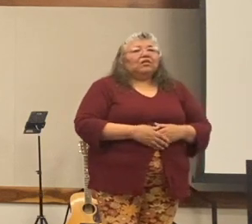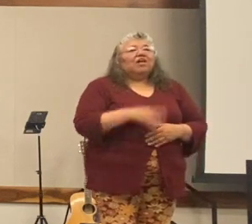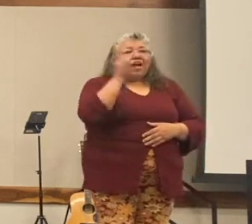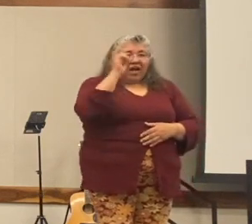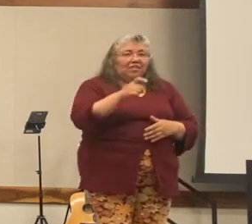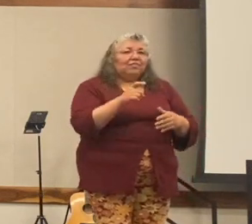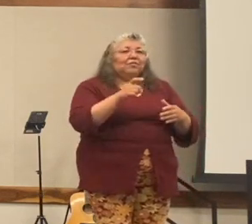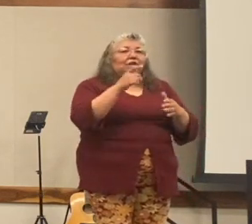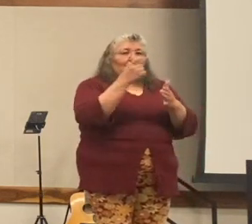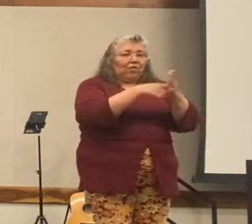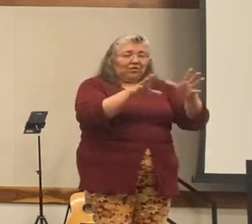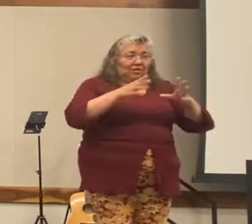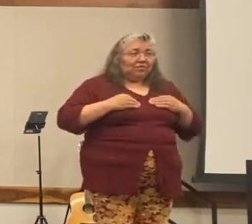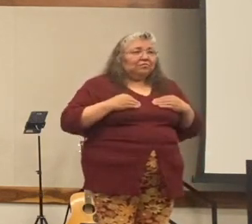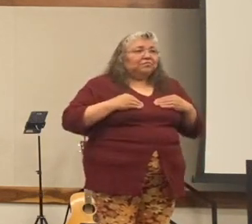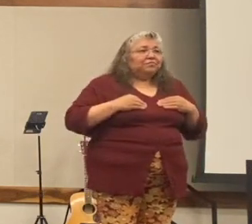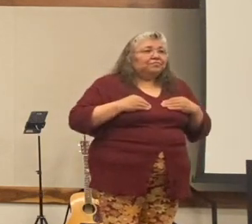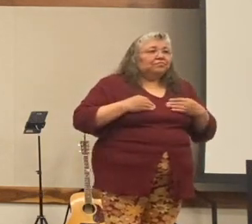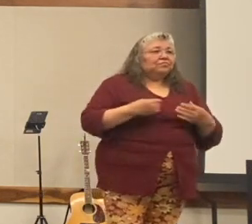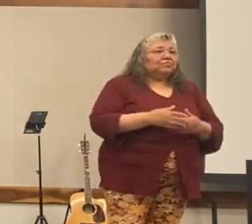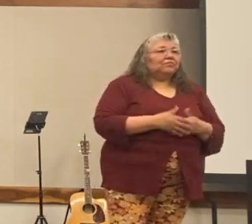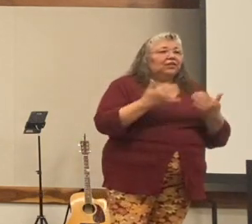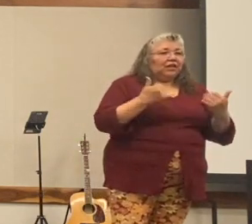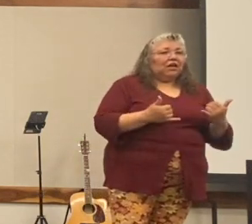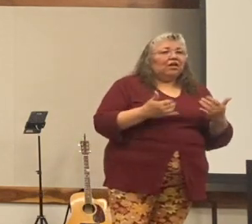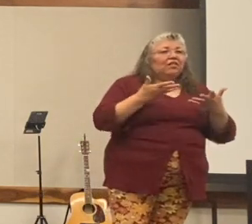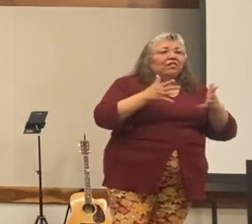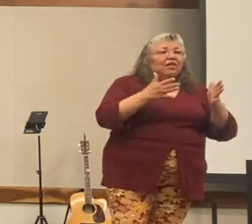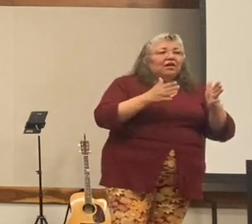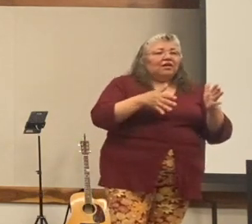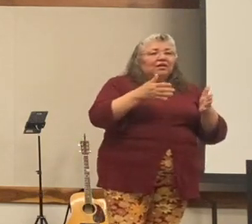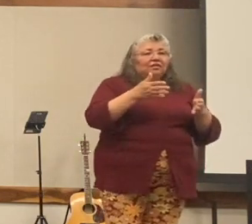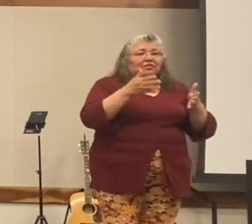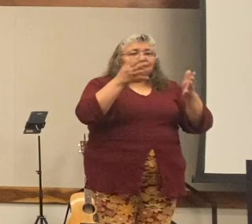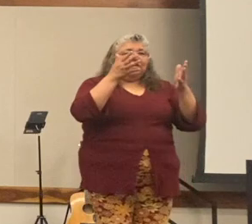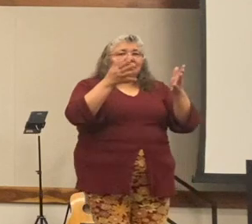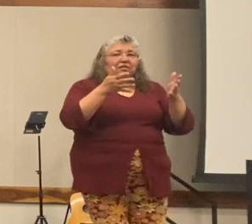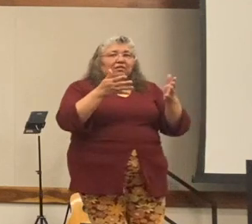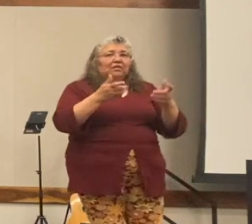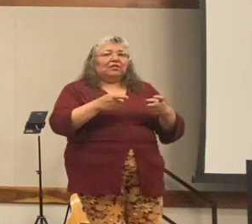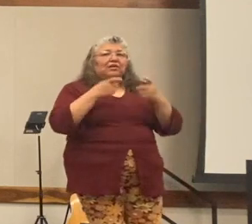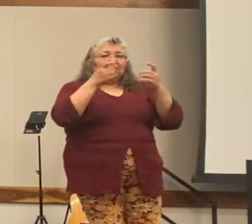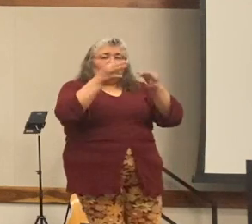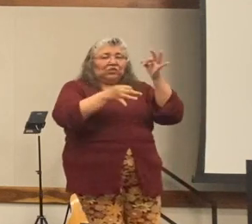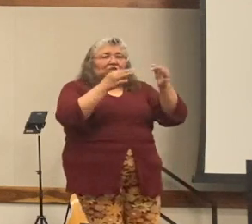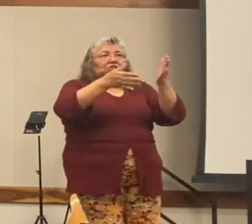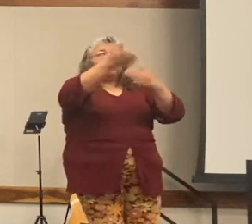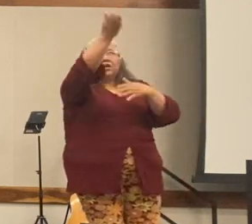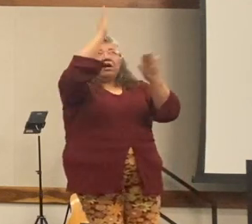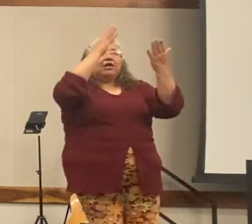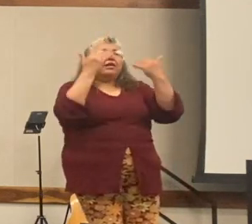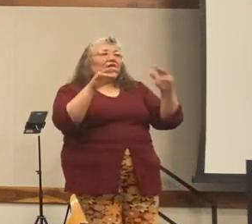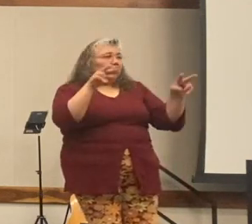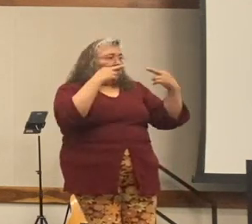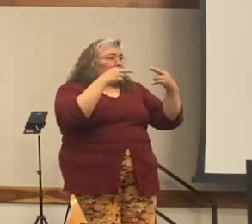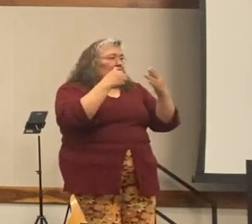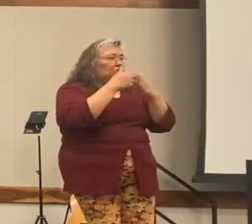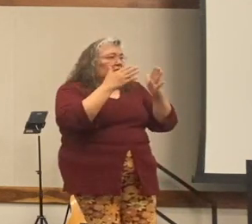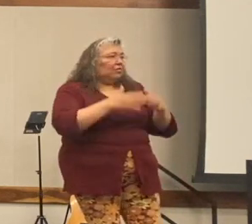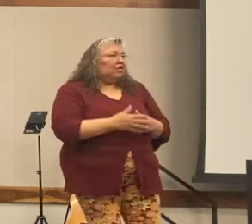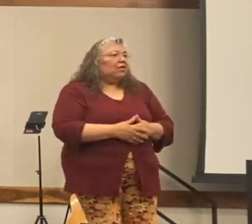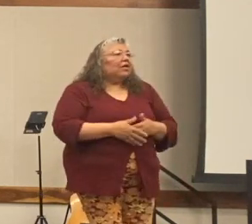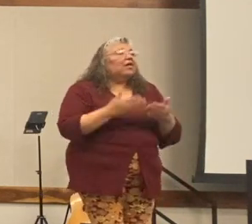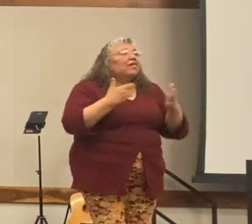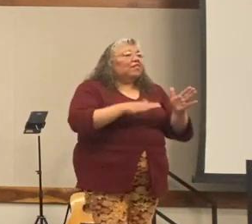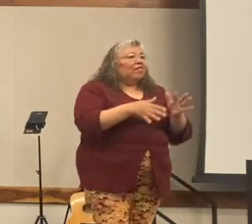paid. Right? So let's leave the judging to God. What do you say? Amen. Turn to your neighbor and say, let God be